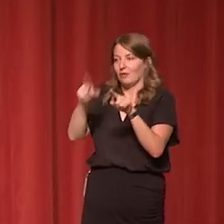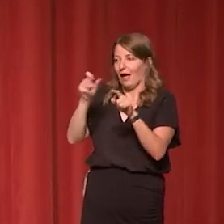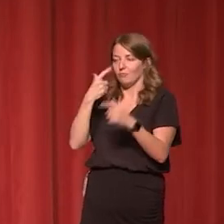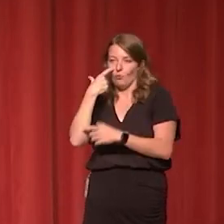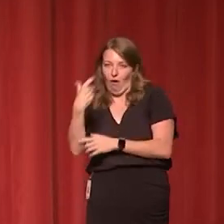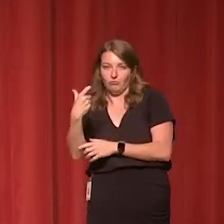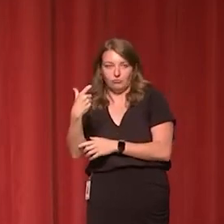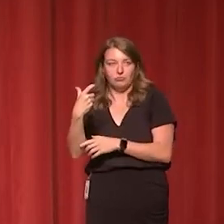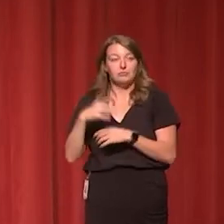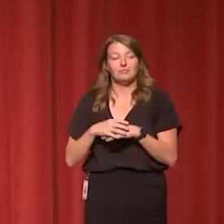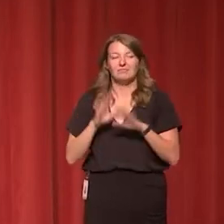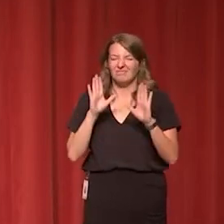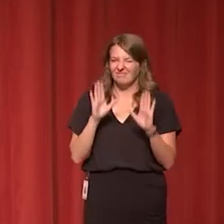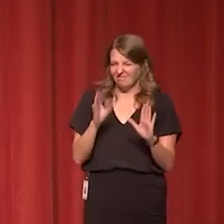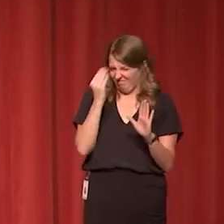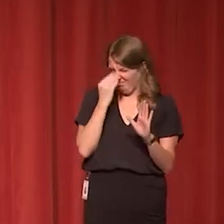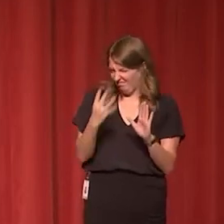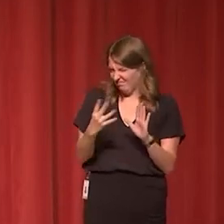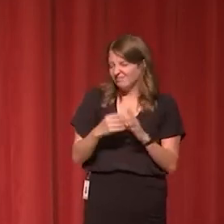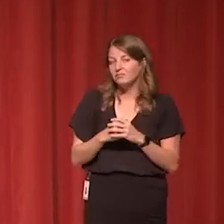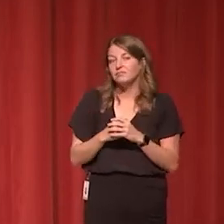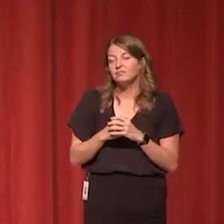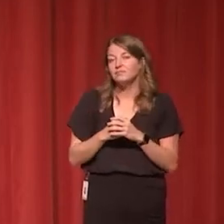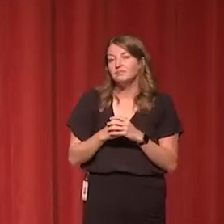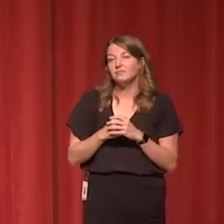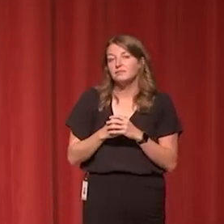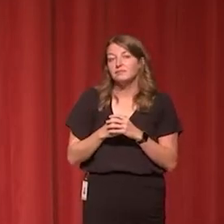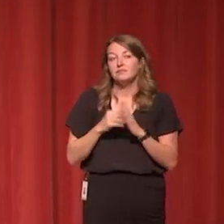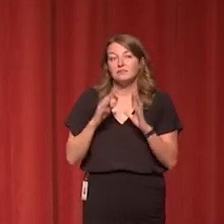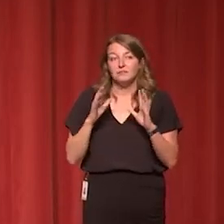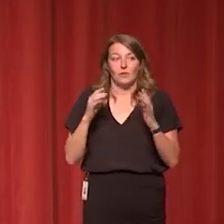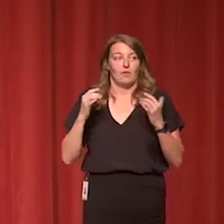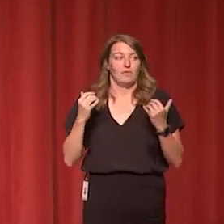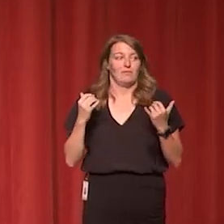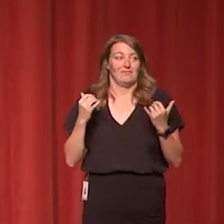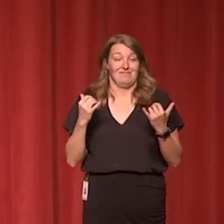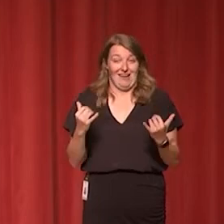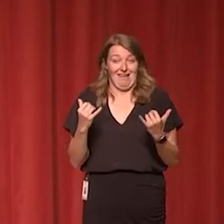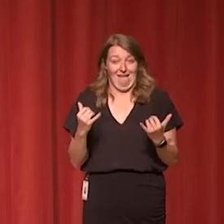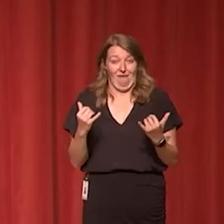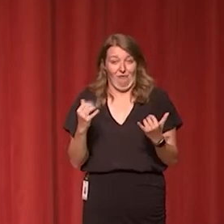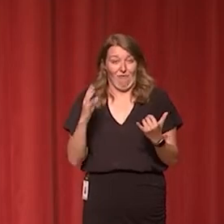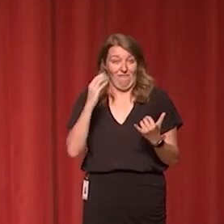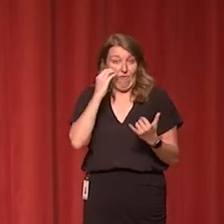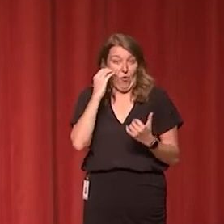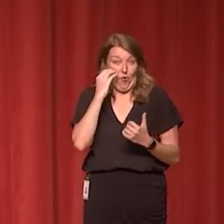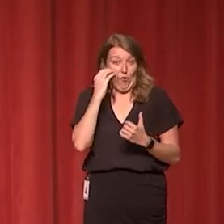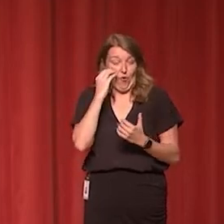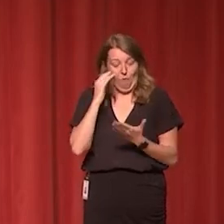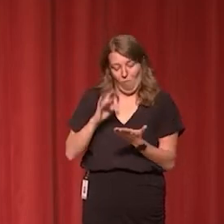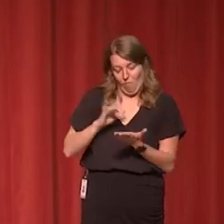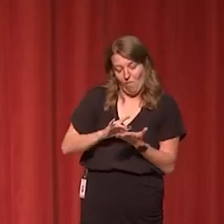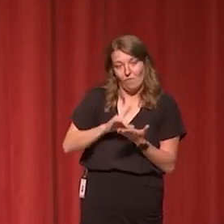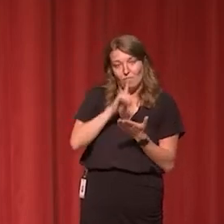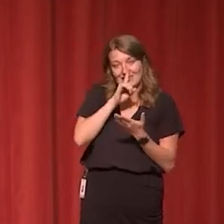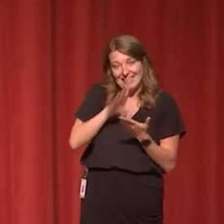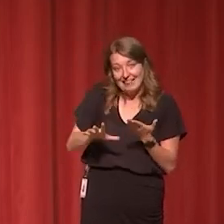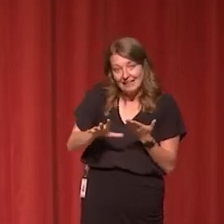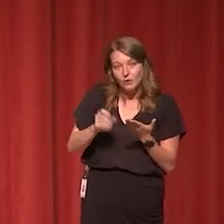program. Just a housekeeping matter before we get started here. This will be a terrific time to silence or turn off your cell